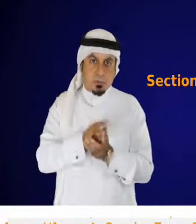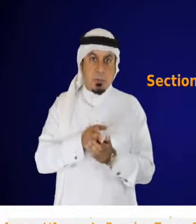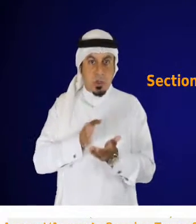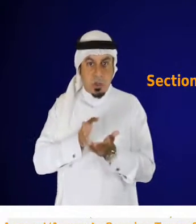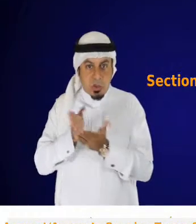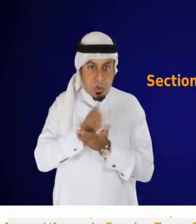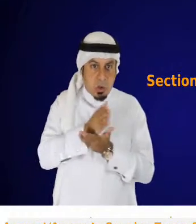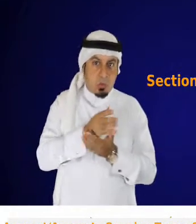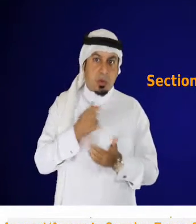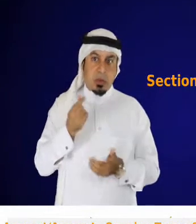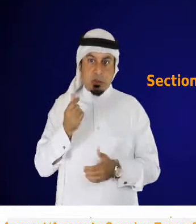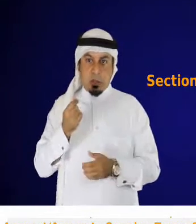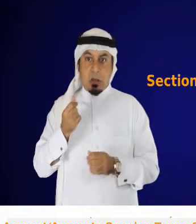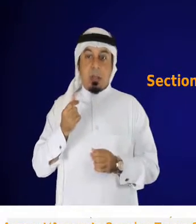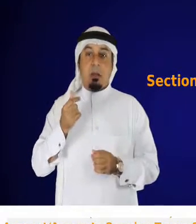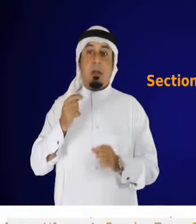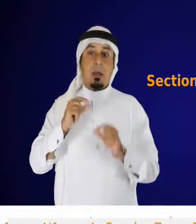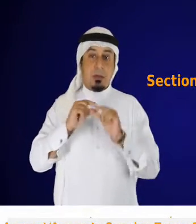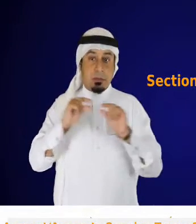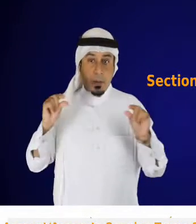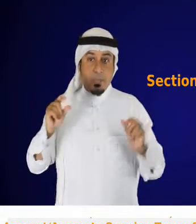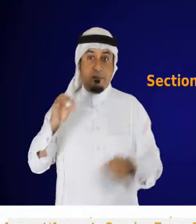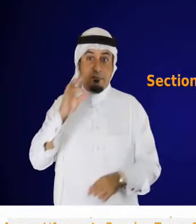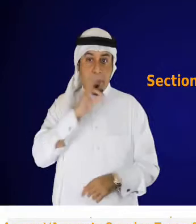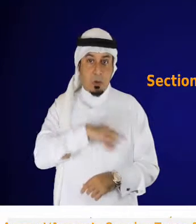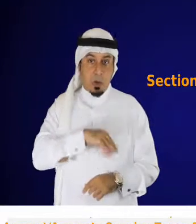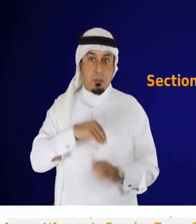any diminution for any reason whatsoever.